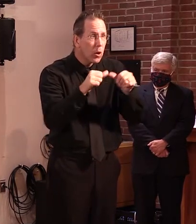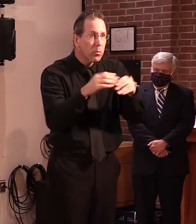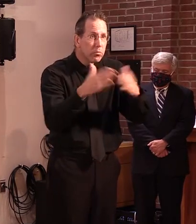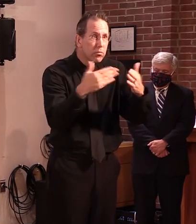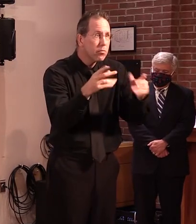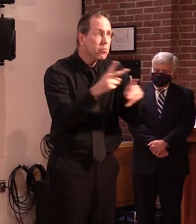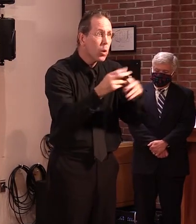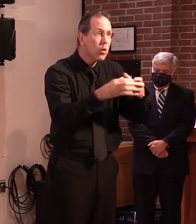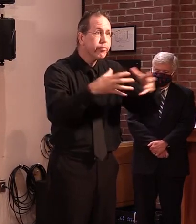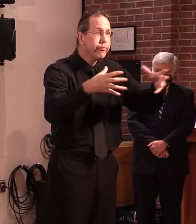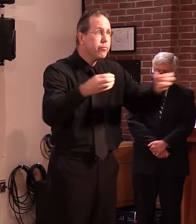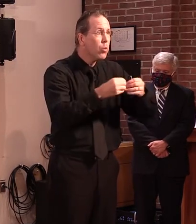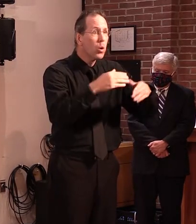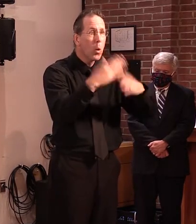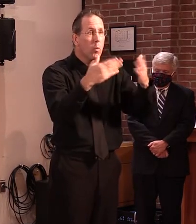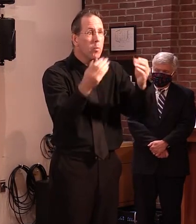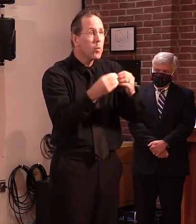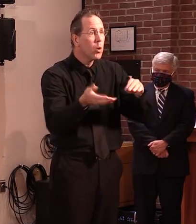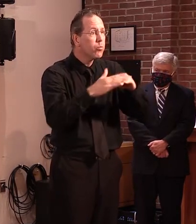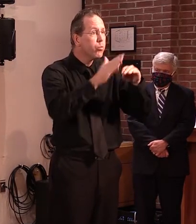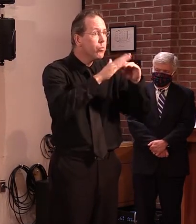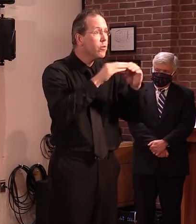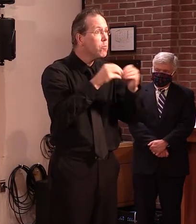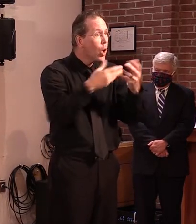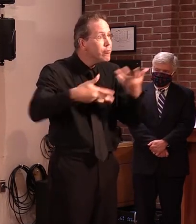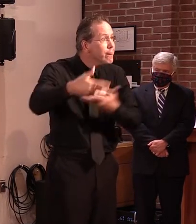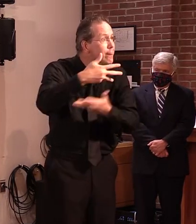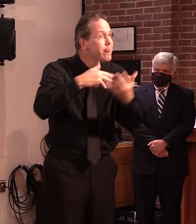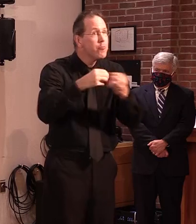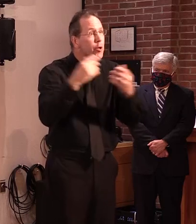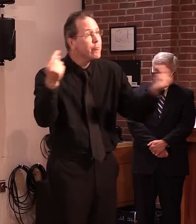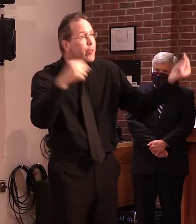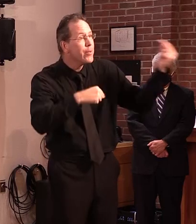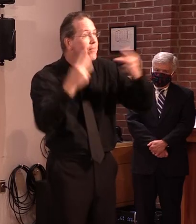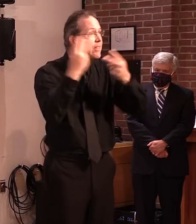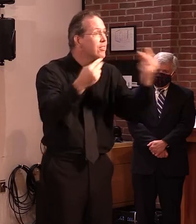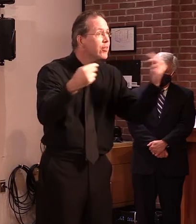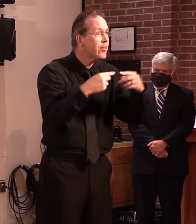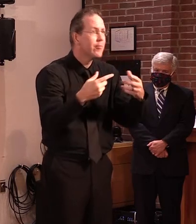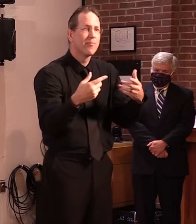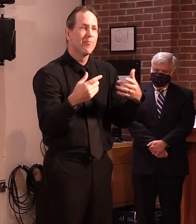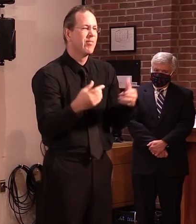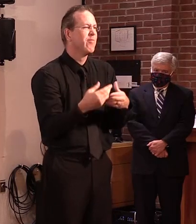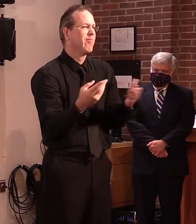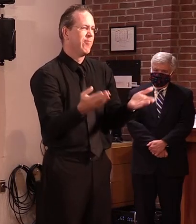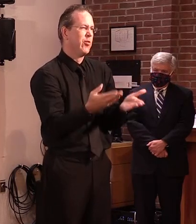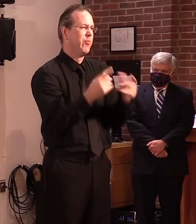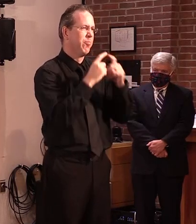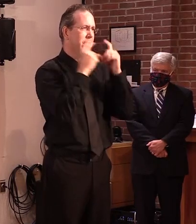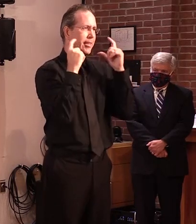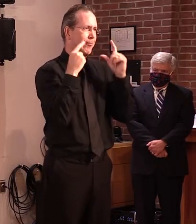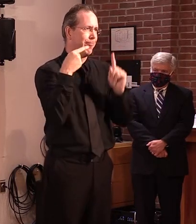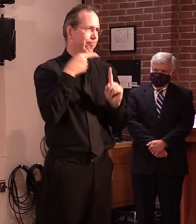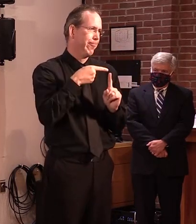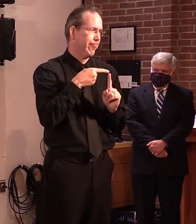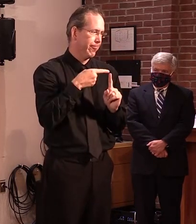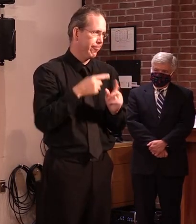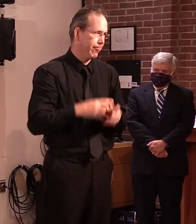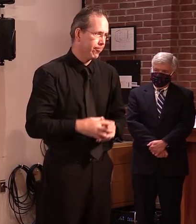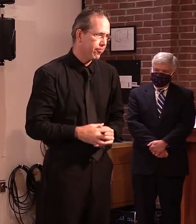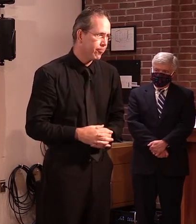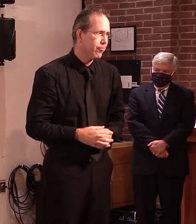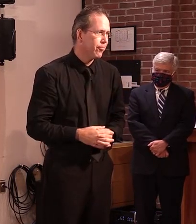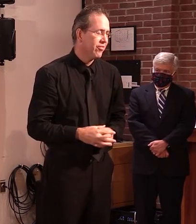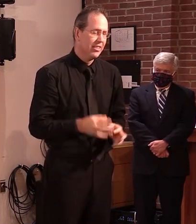to have more interaction, if we want to travel more, wear your mask. It's pretty simple, and it's a prevention